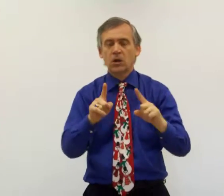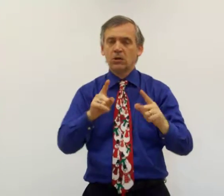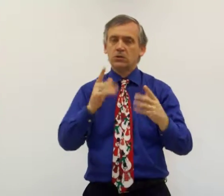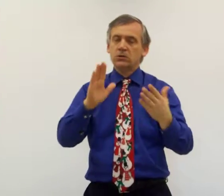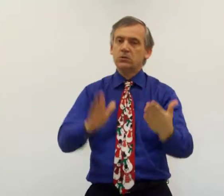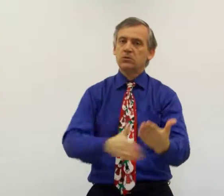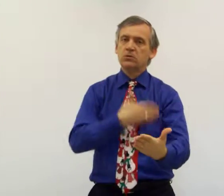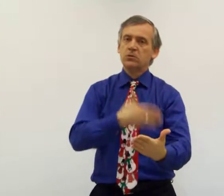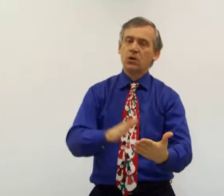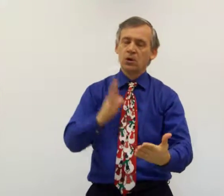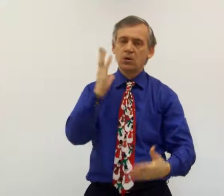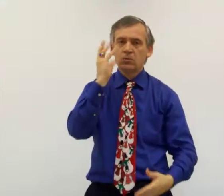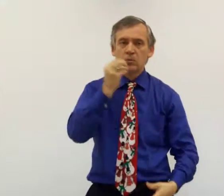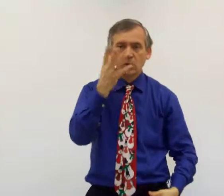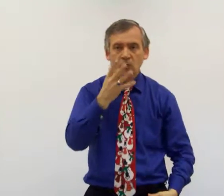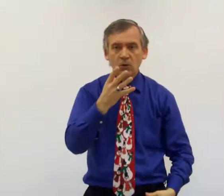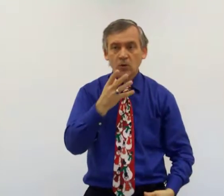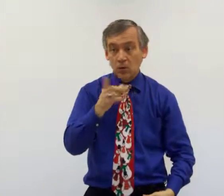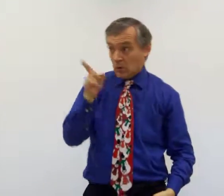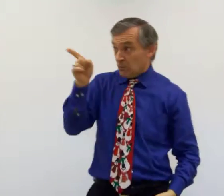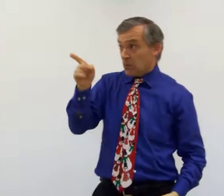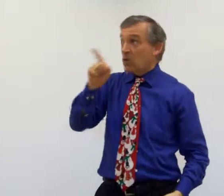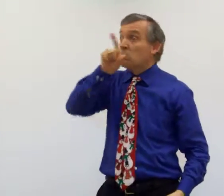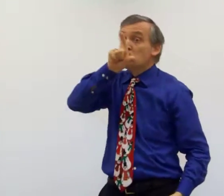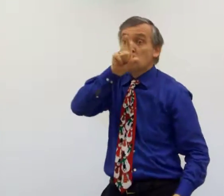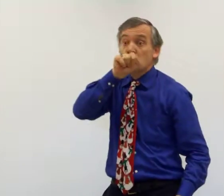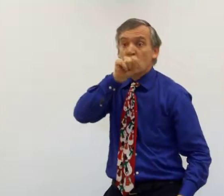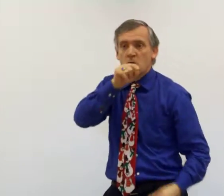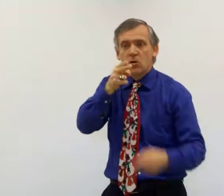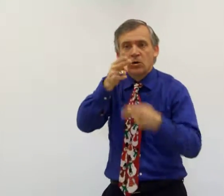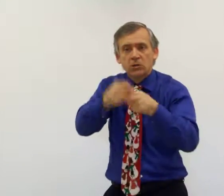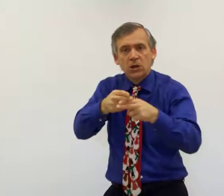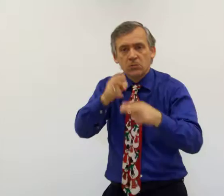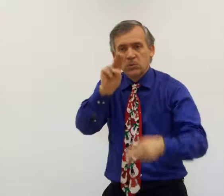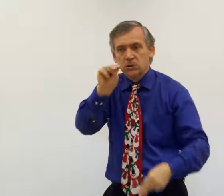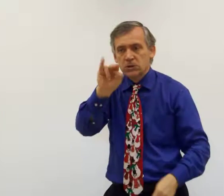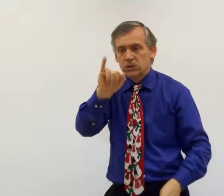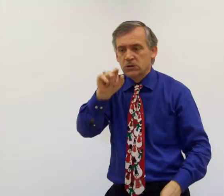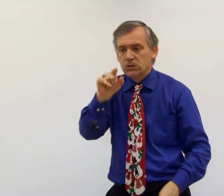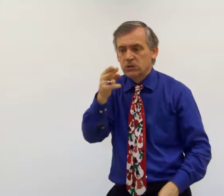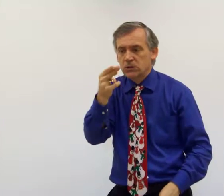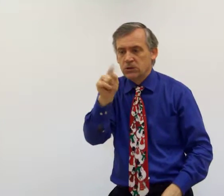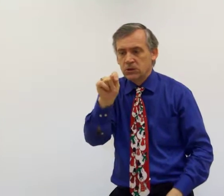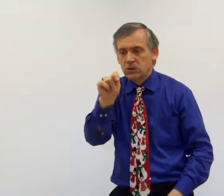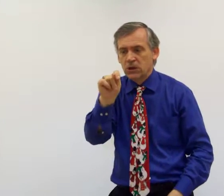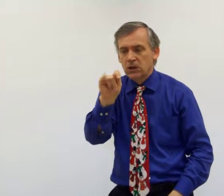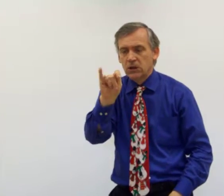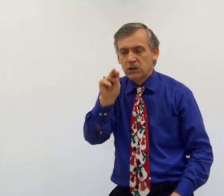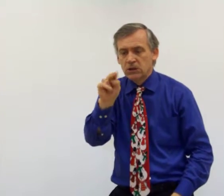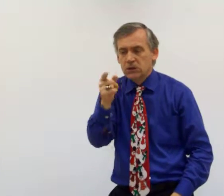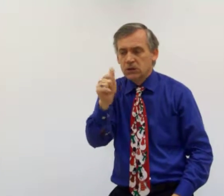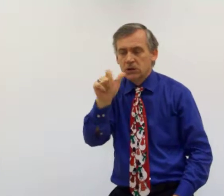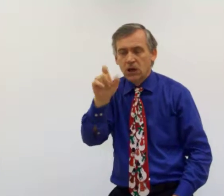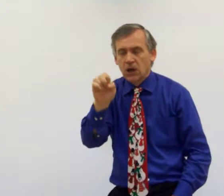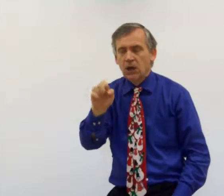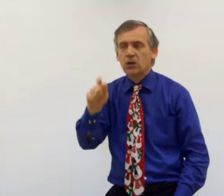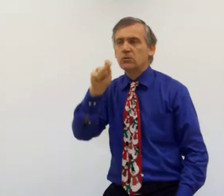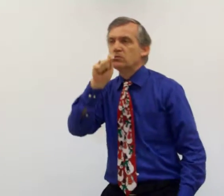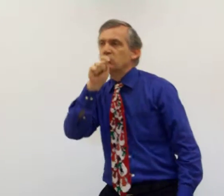Even the nightingale who mourned all night long would hush her voice to listen as Orpheus sat in some